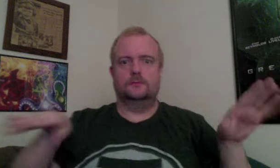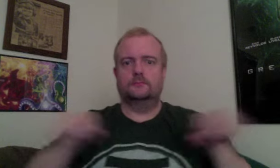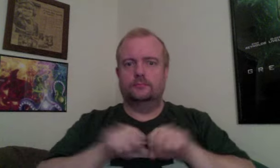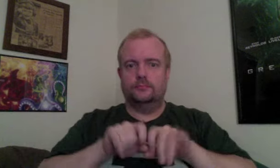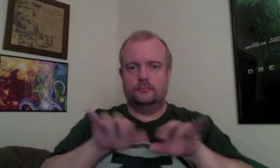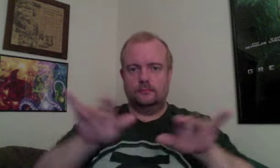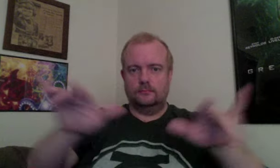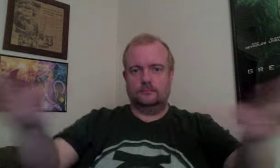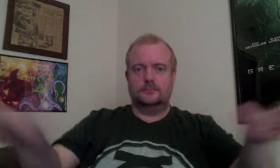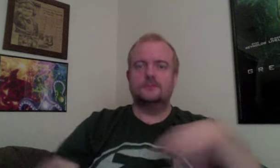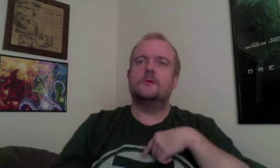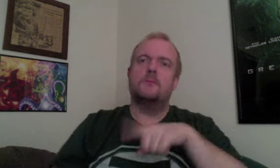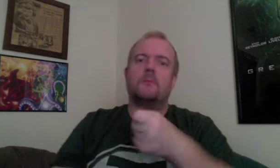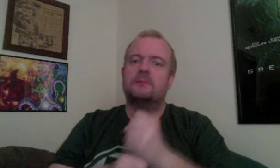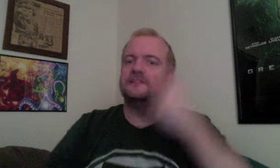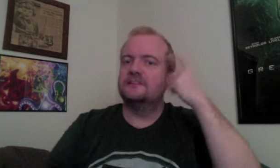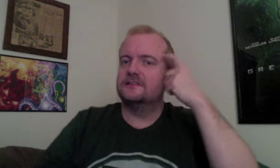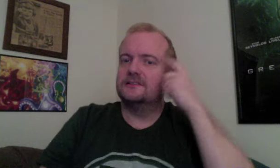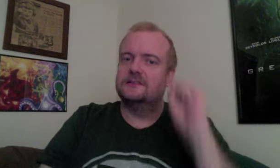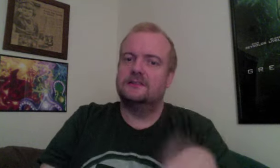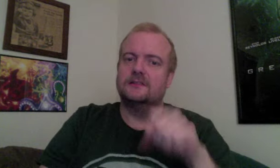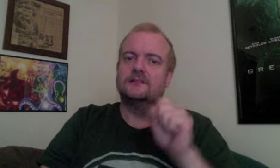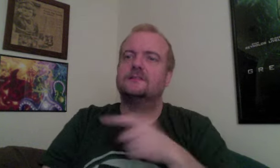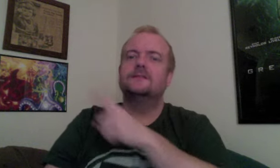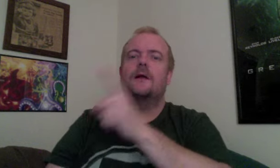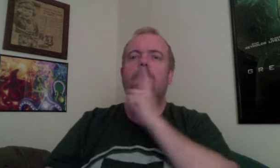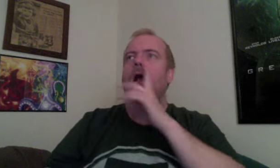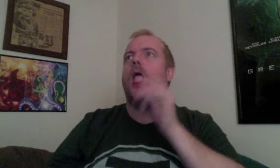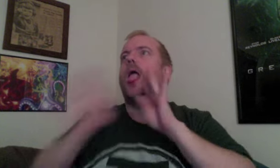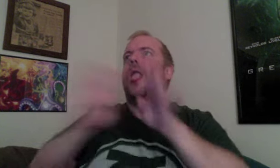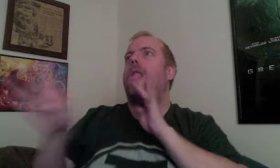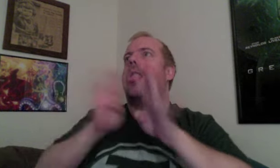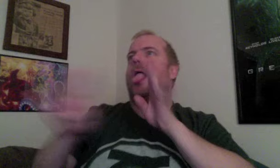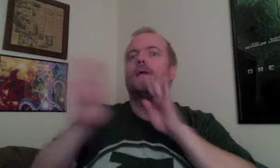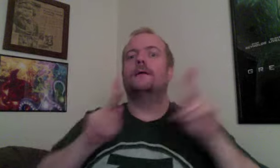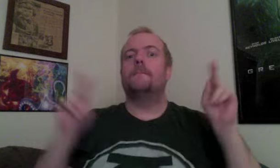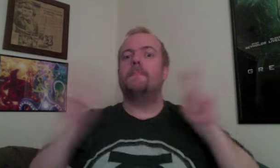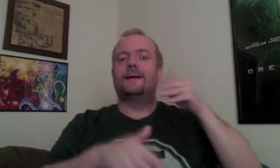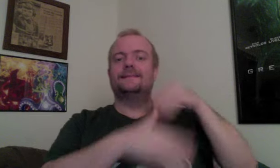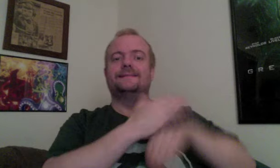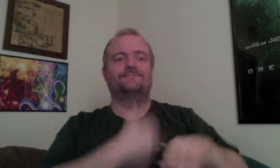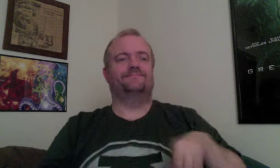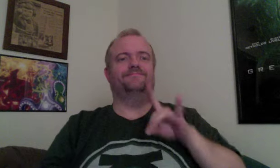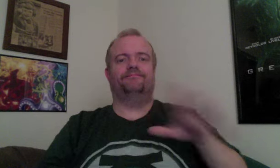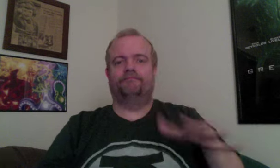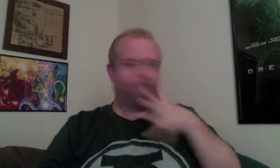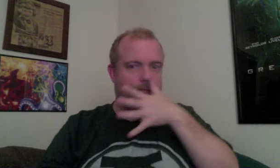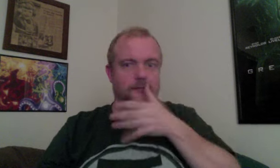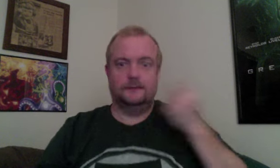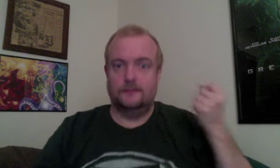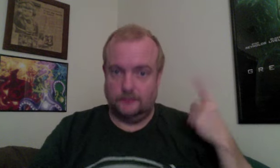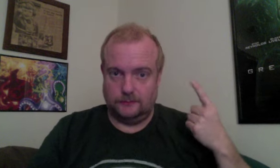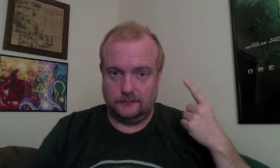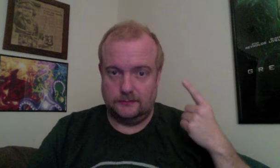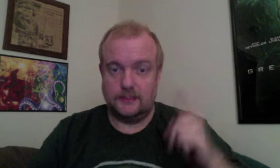According to Exodus, the Nile River turned blood red for 7 long days, killing every living thing in the water.